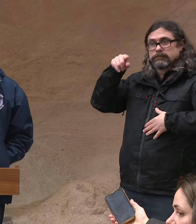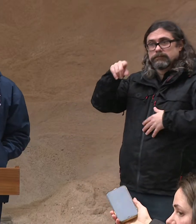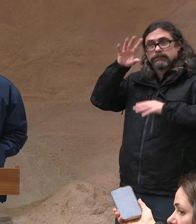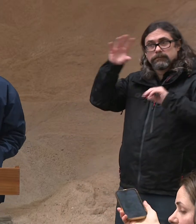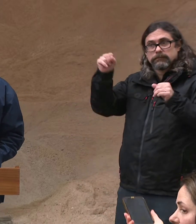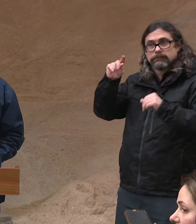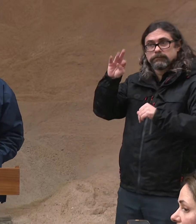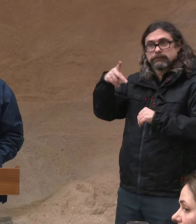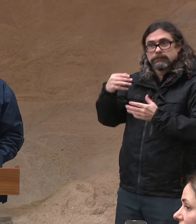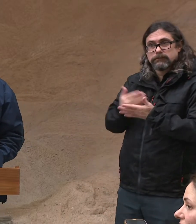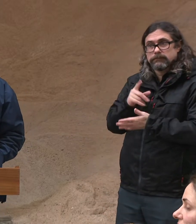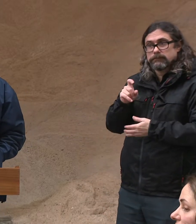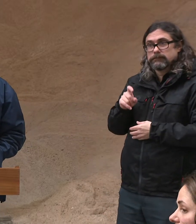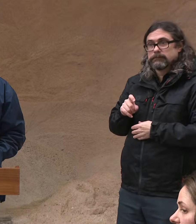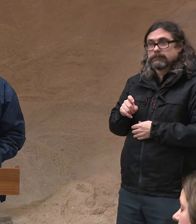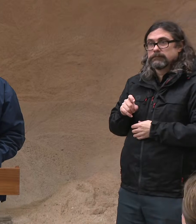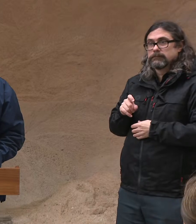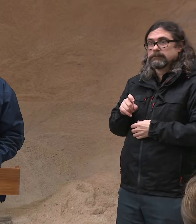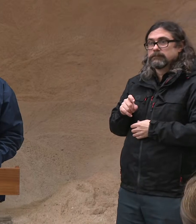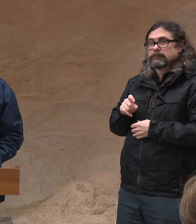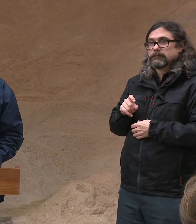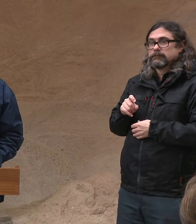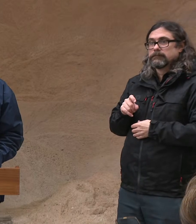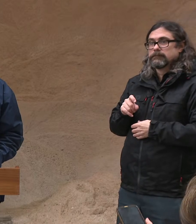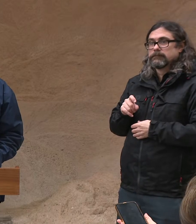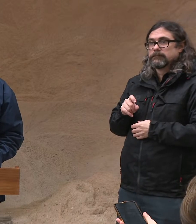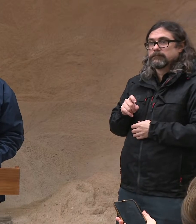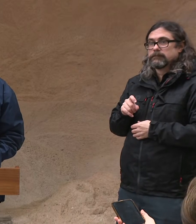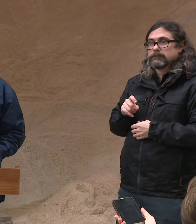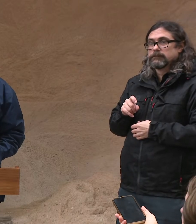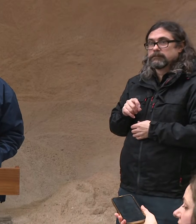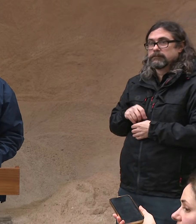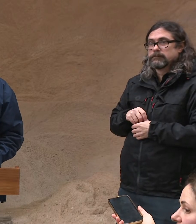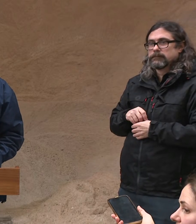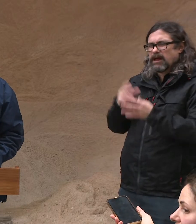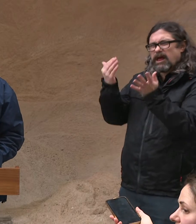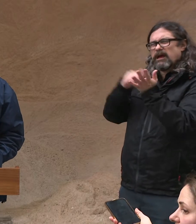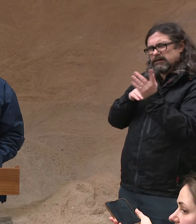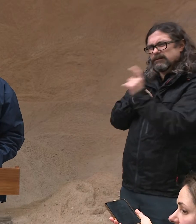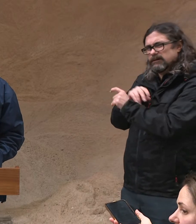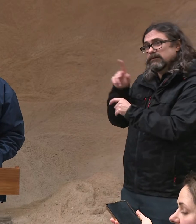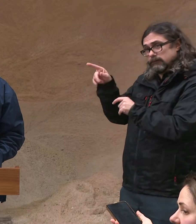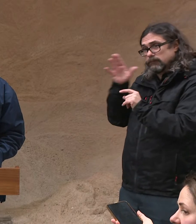Yeah. Was going to be, are you planning to attend the inauguration? And I also wanted to ask you